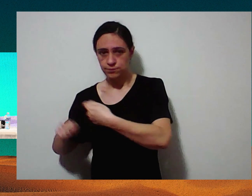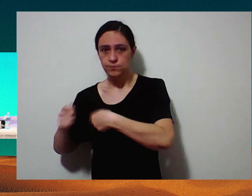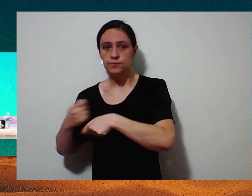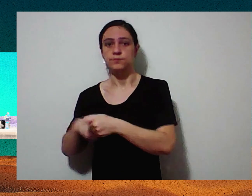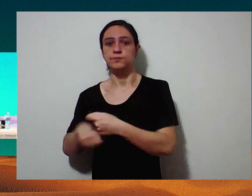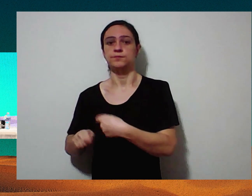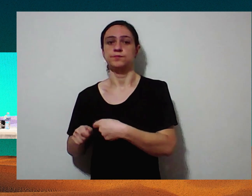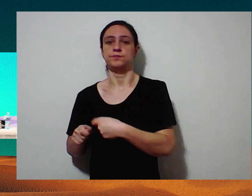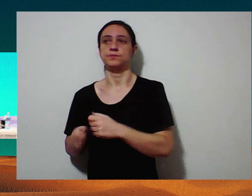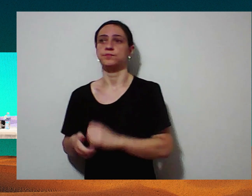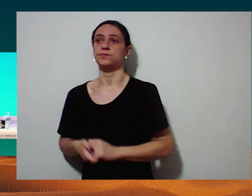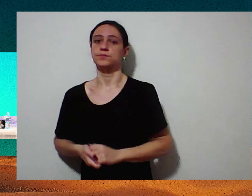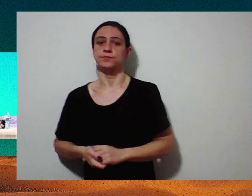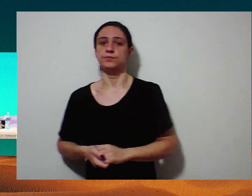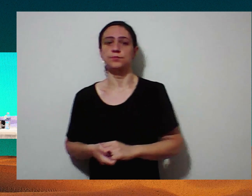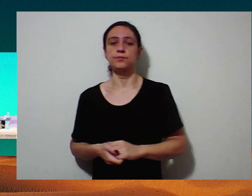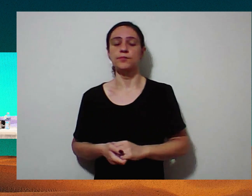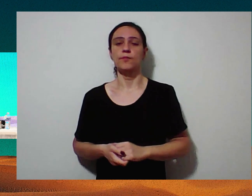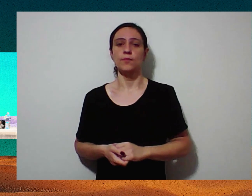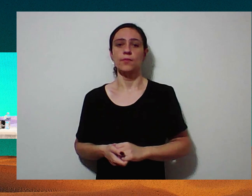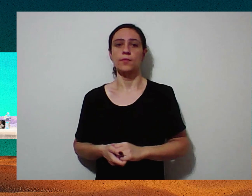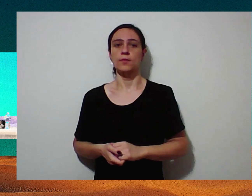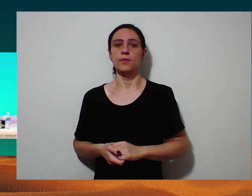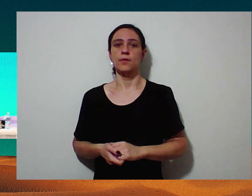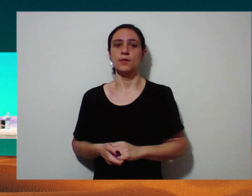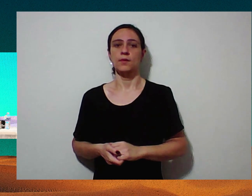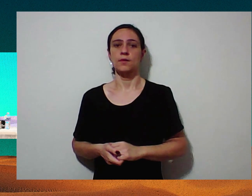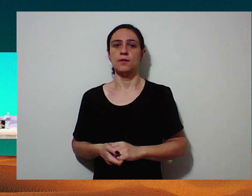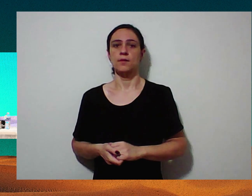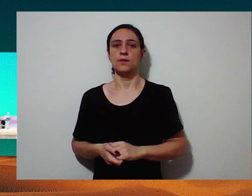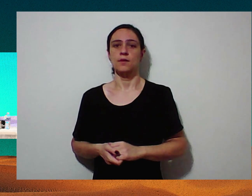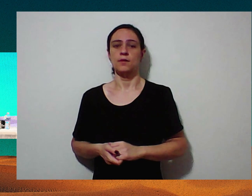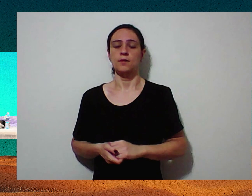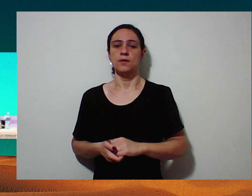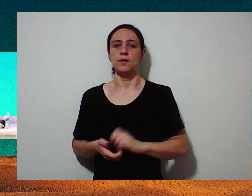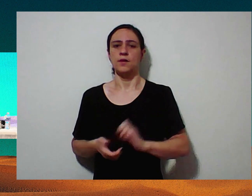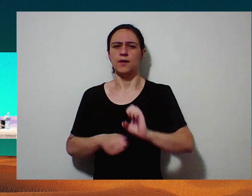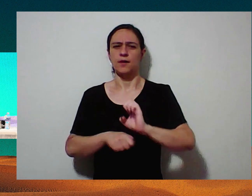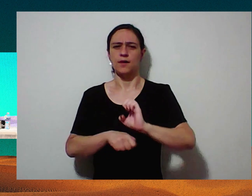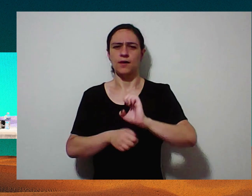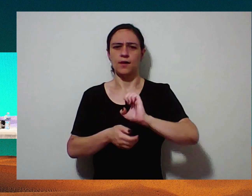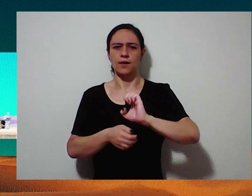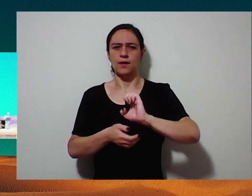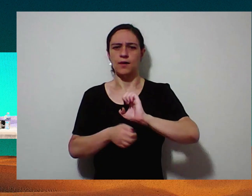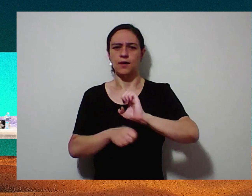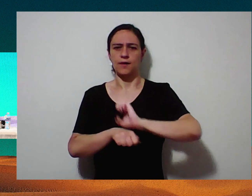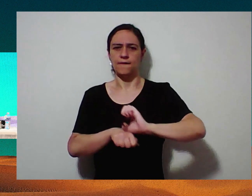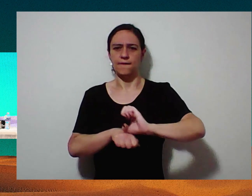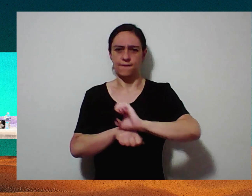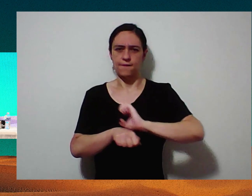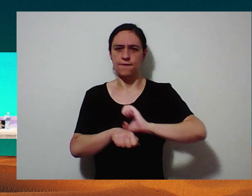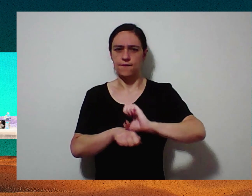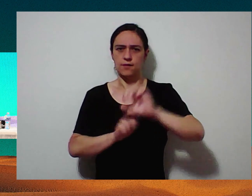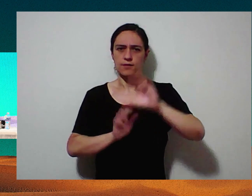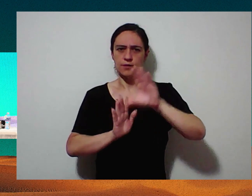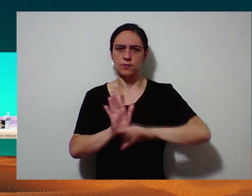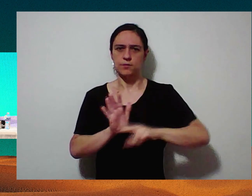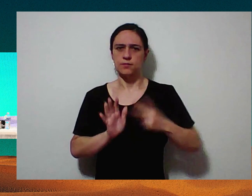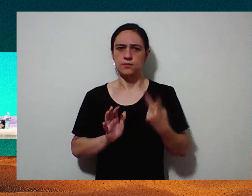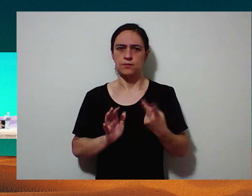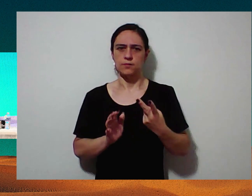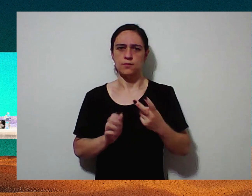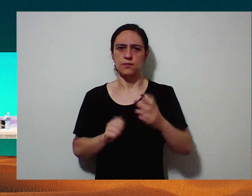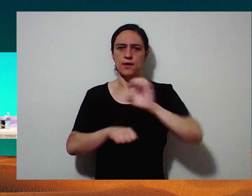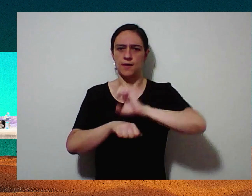Efésios 2. Ephesians 2. Depois a gente volta para Salmo 2. We're going to go back to Psalms 2 later. Desculpe